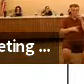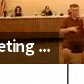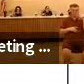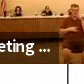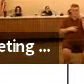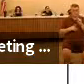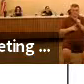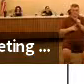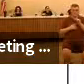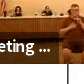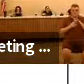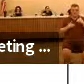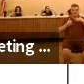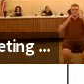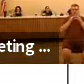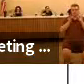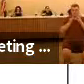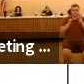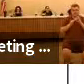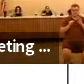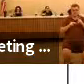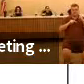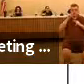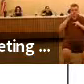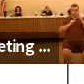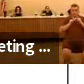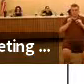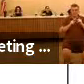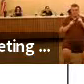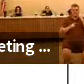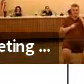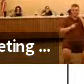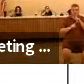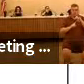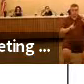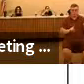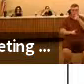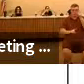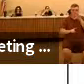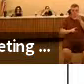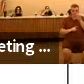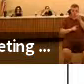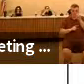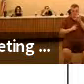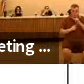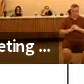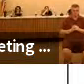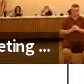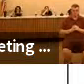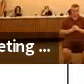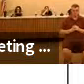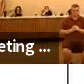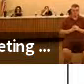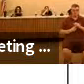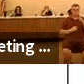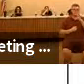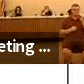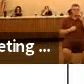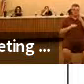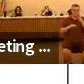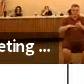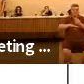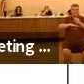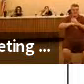were, as I mentioned before, constructed for the Belfry Golf Course. It will enhance them